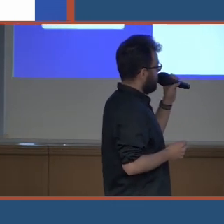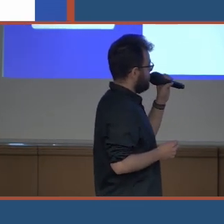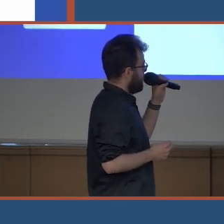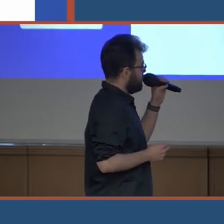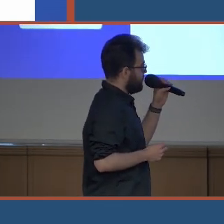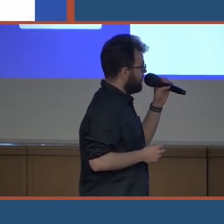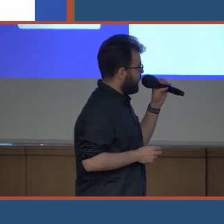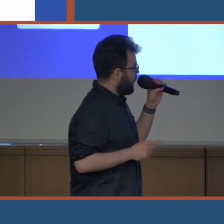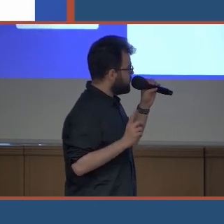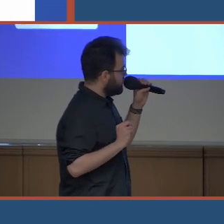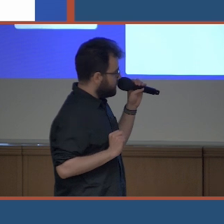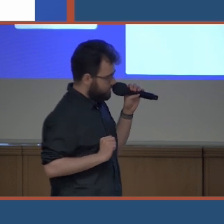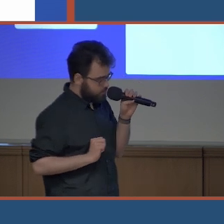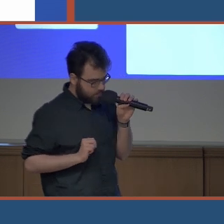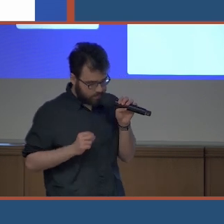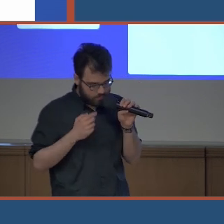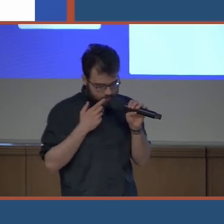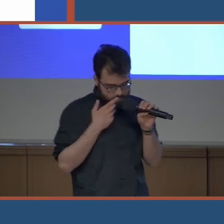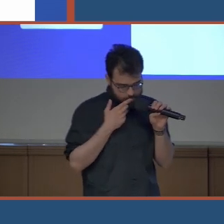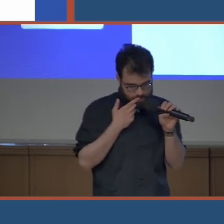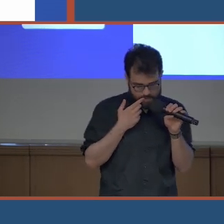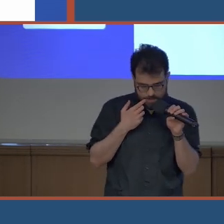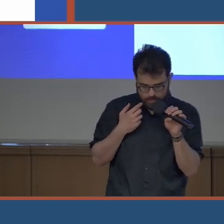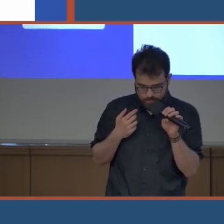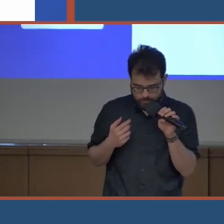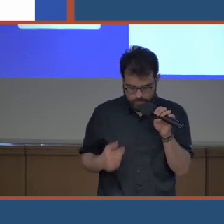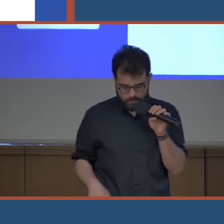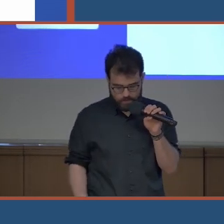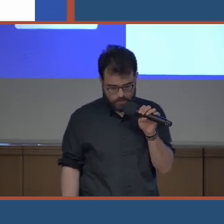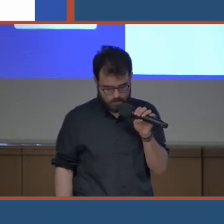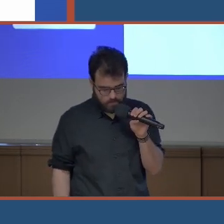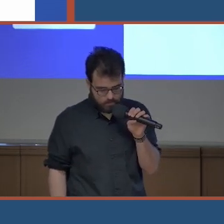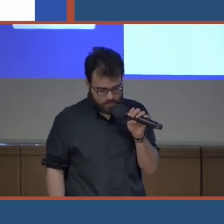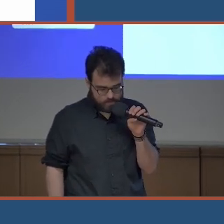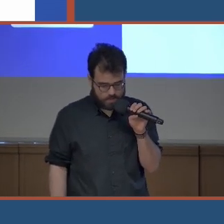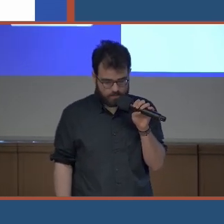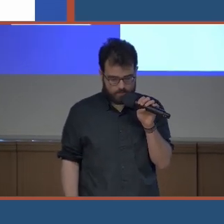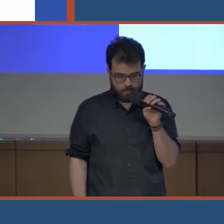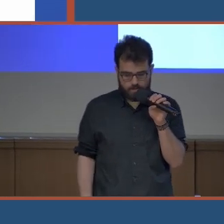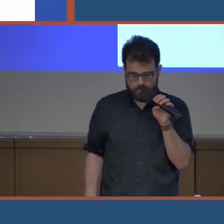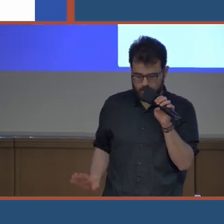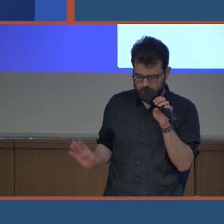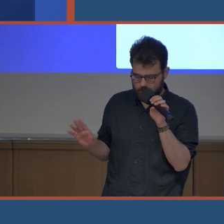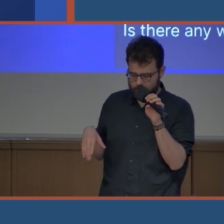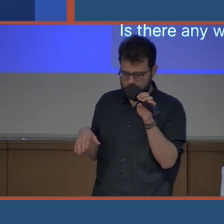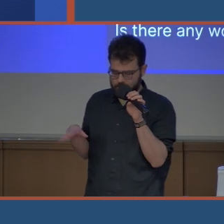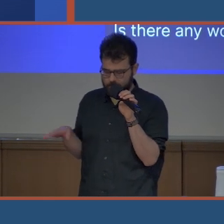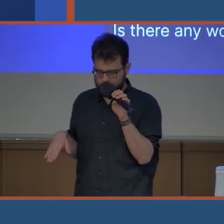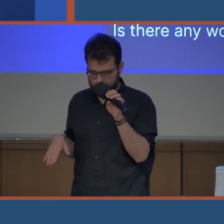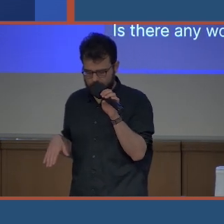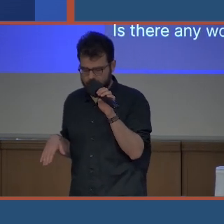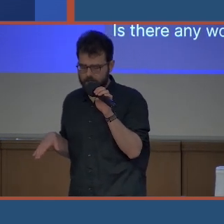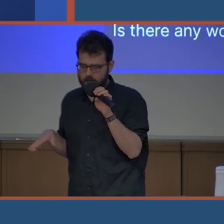or grammar. Actually, this is an interesting question because in the research about the acquisition